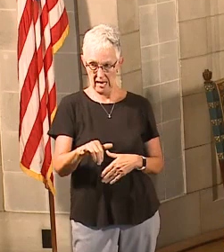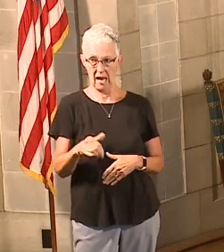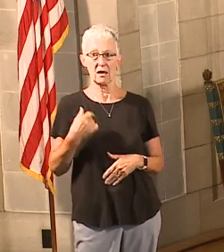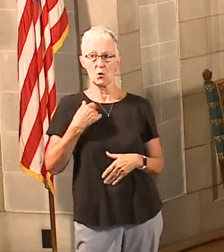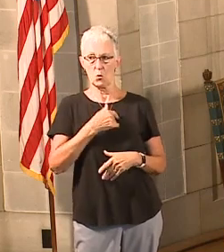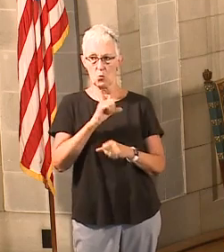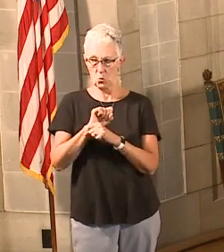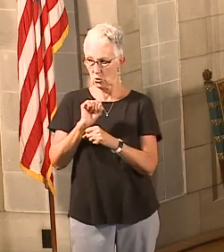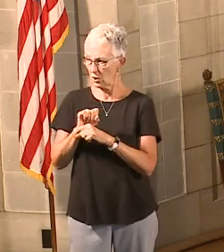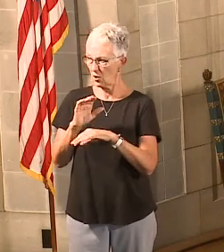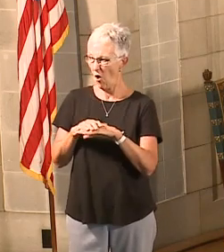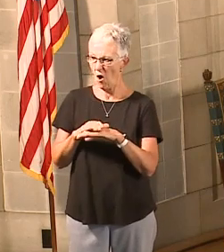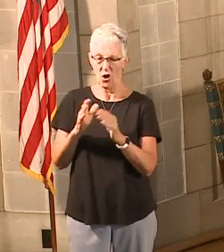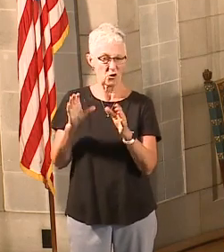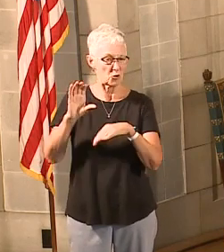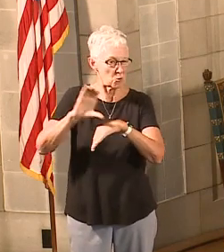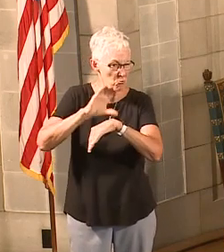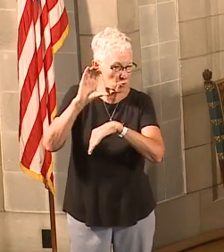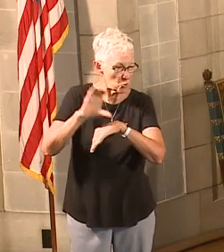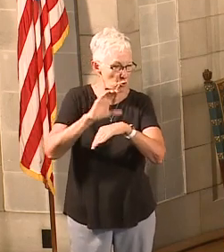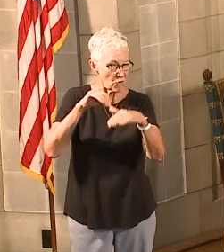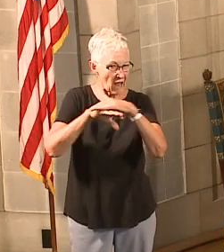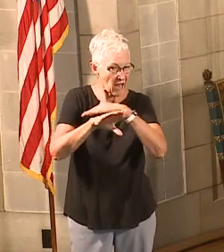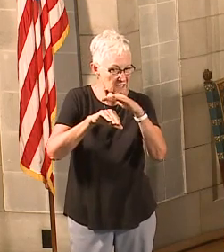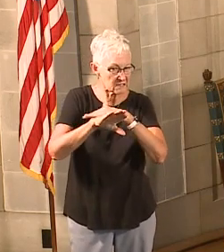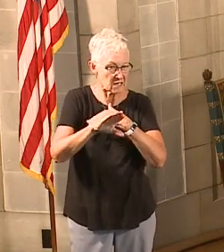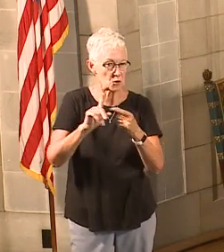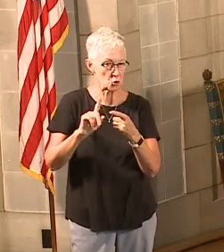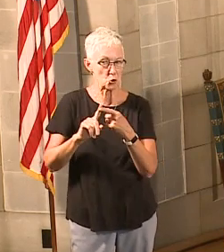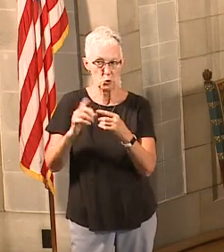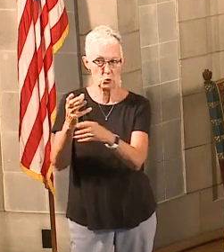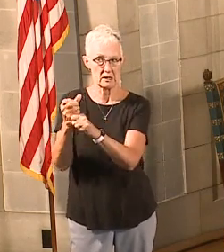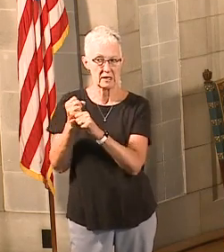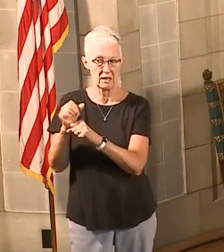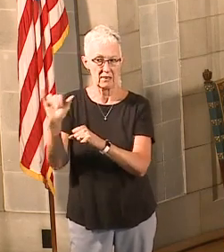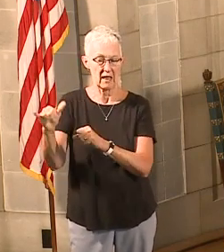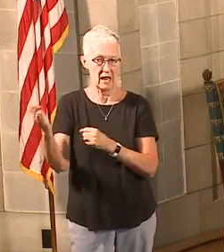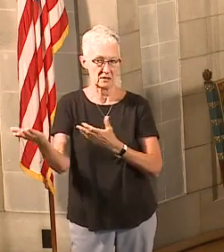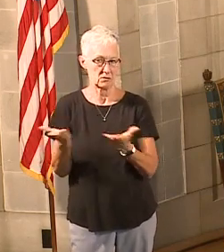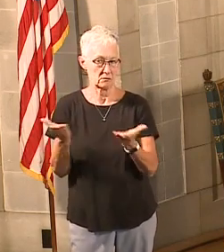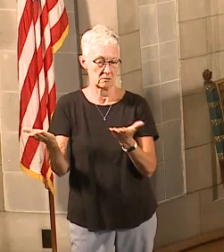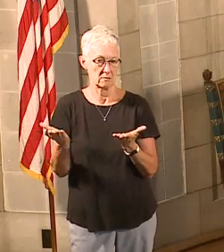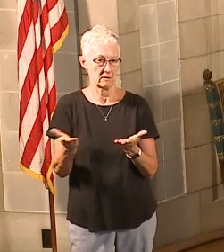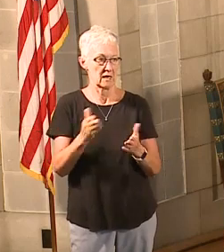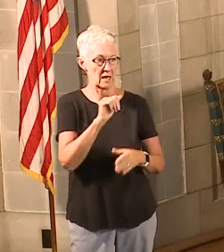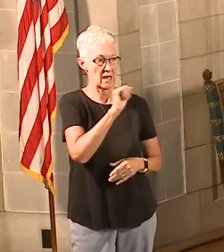that. So you'll be able to access this service and sign up for it at